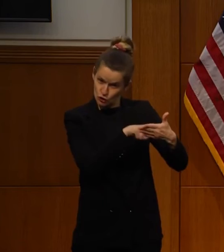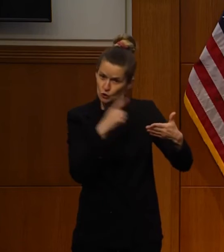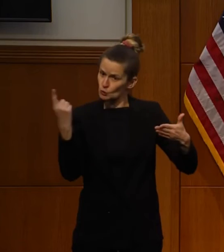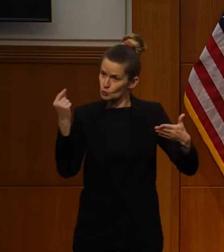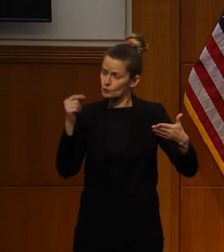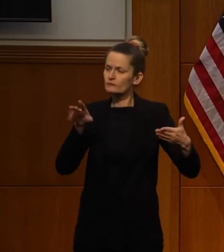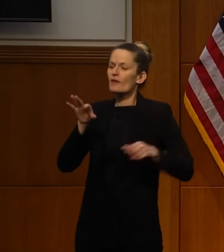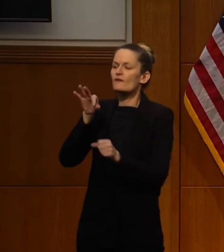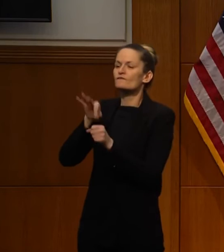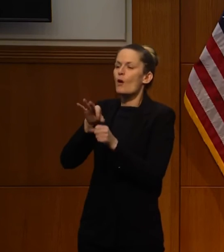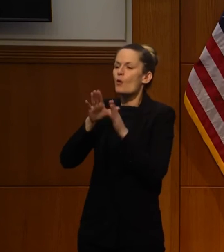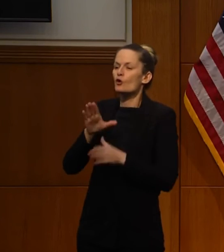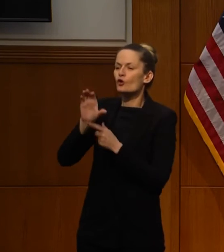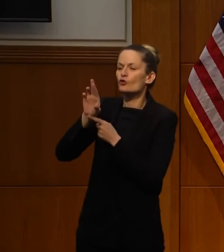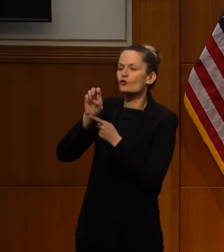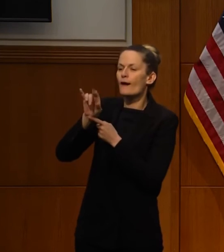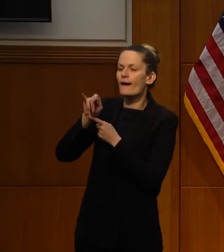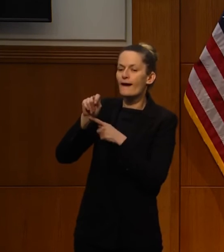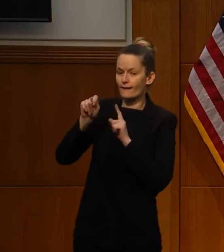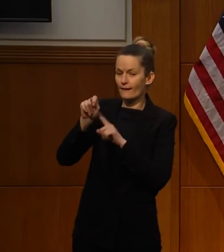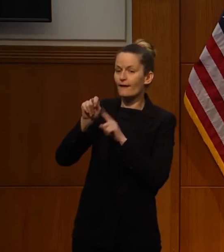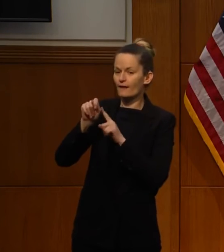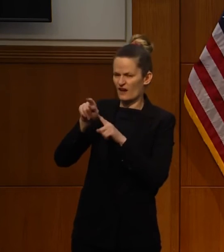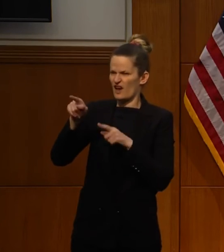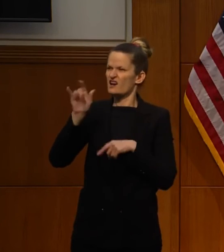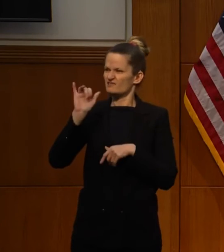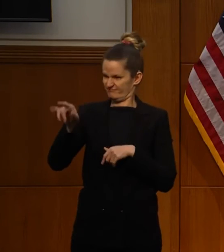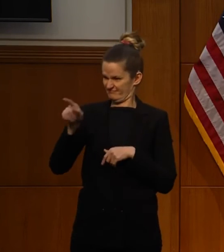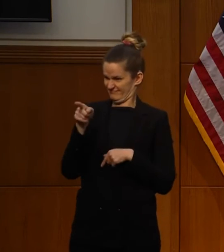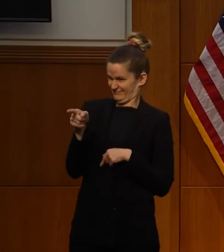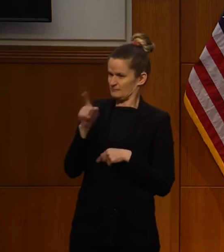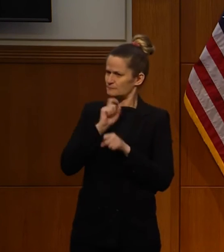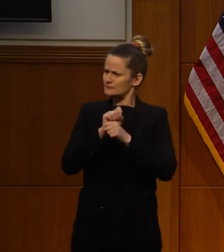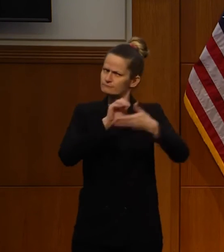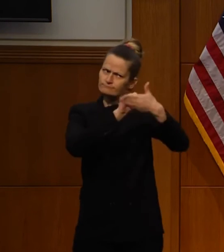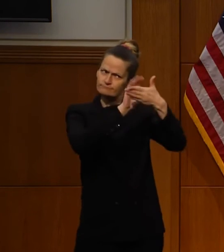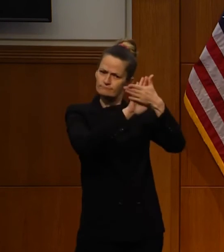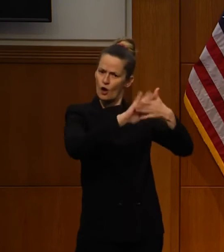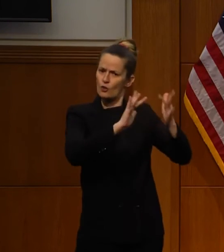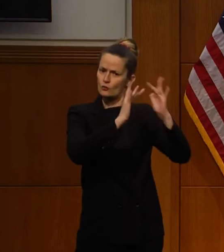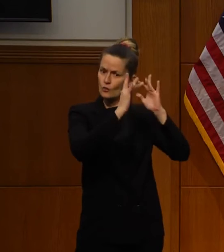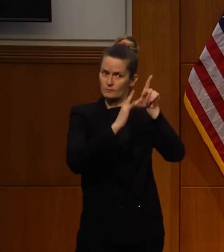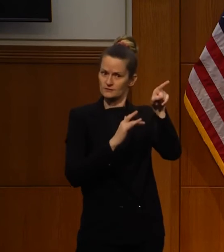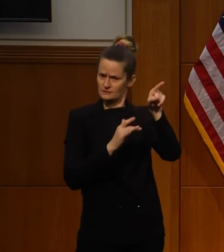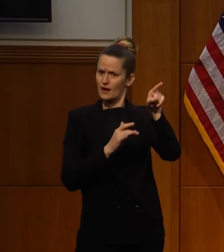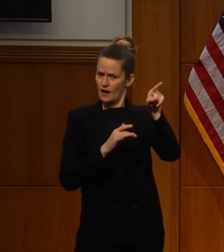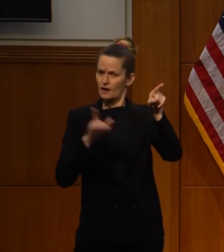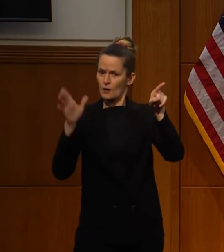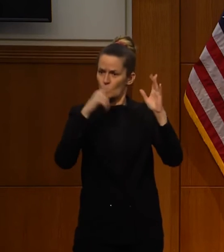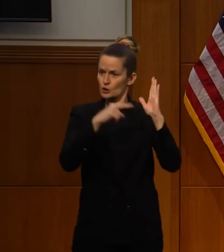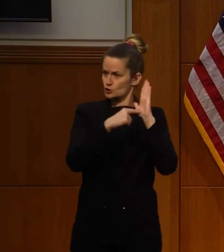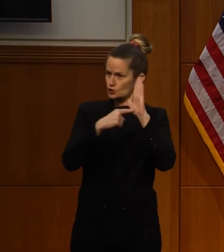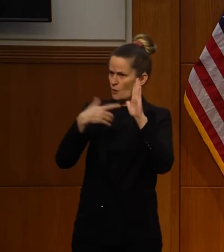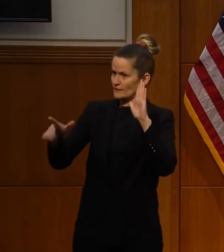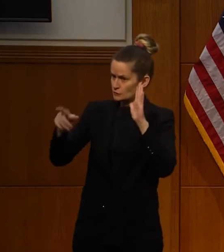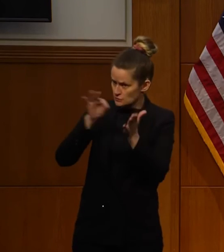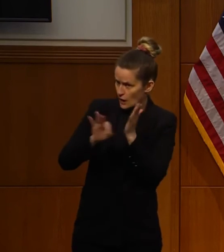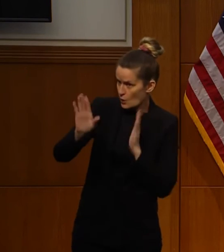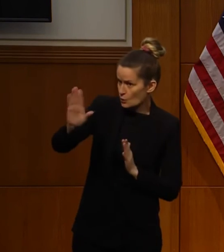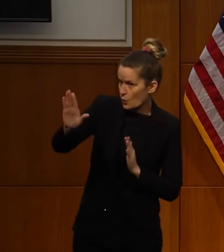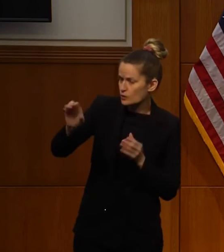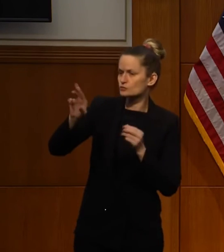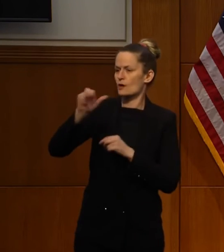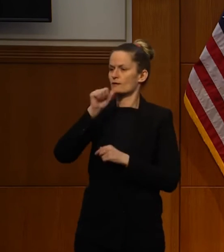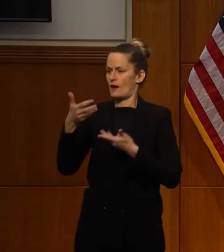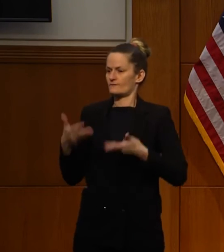up your record on our website and you can see if you got voter credit for that election, and it'll tell you if your vote was counted. Would that be immediate